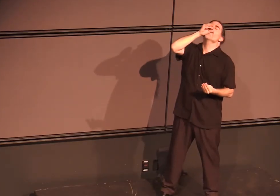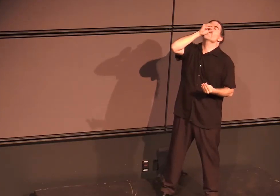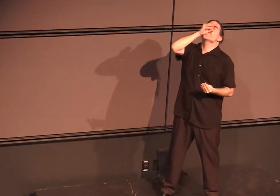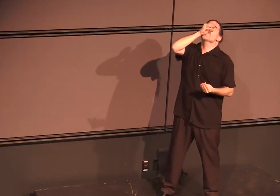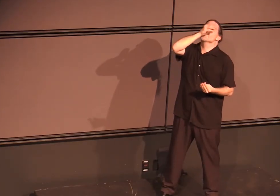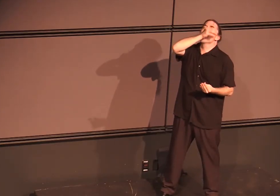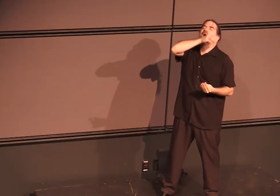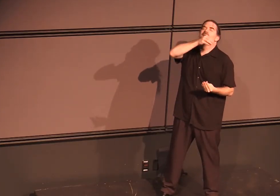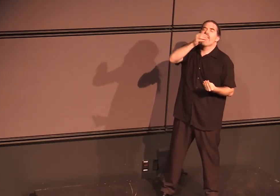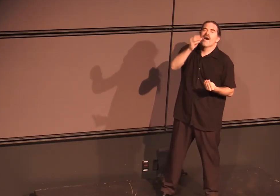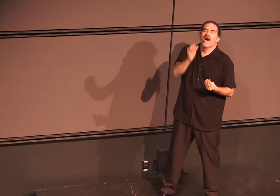rice wine.